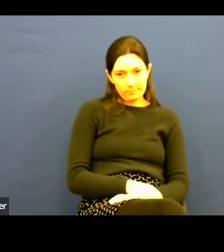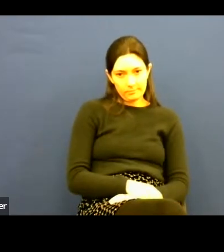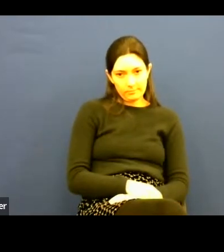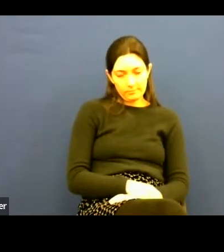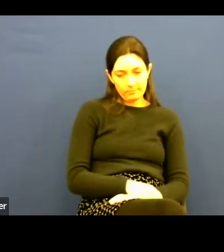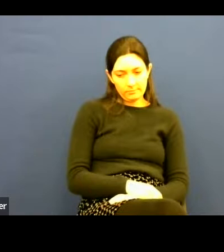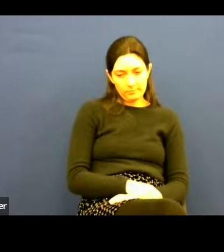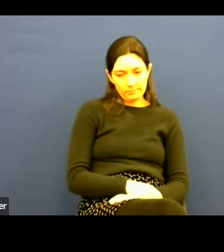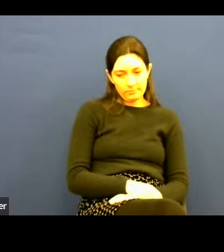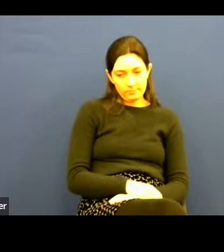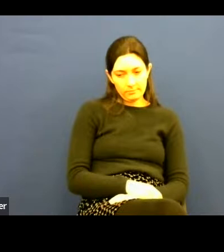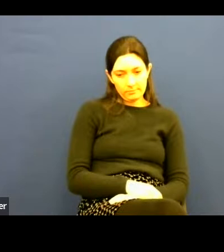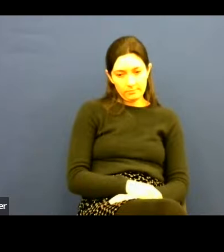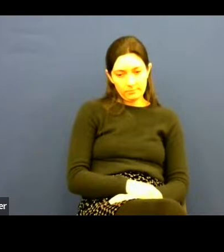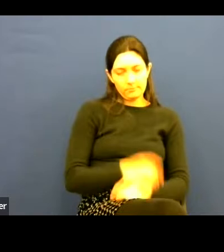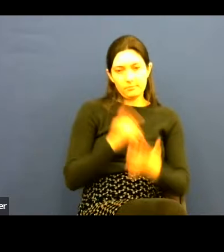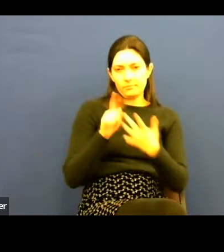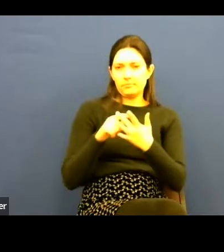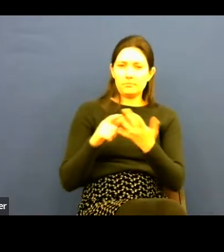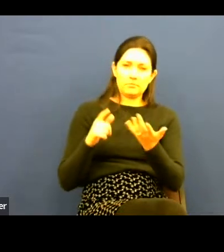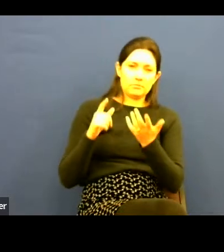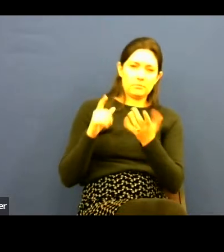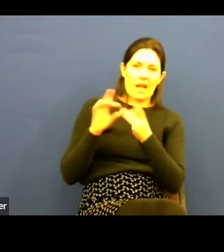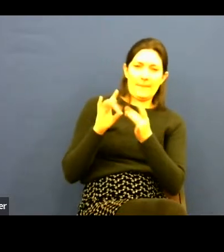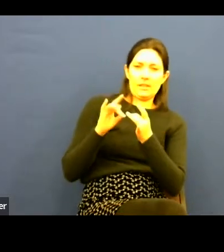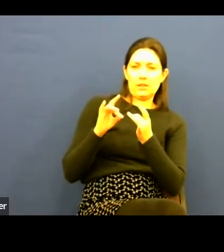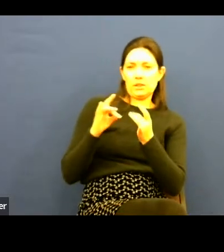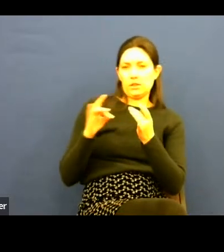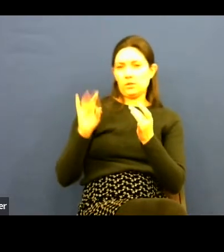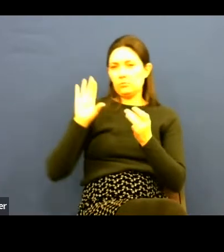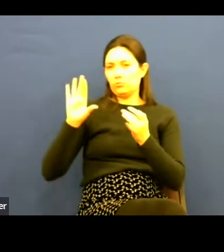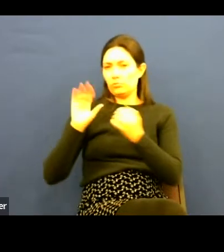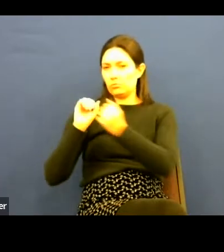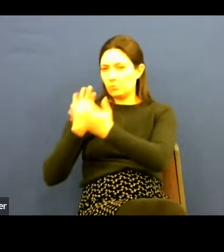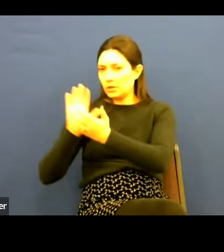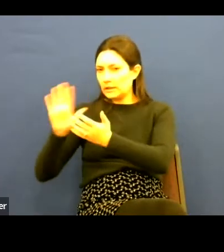I don't know if it should be concerns or comments, but